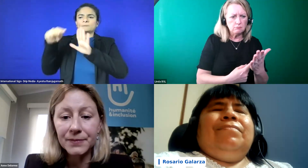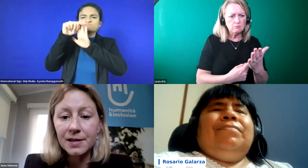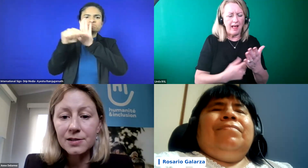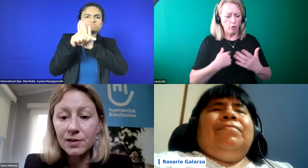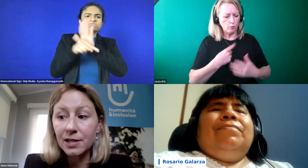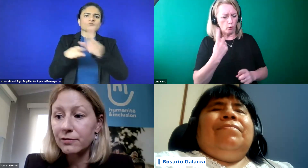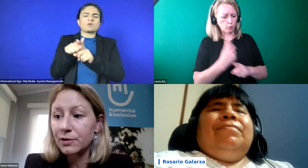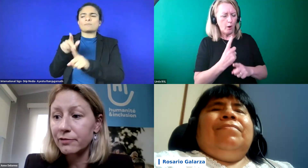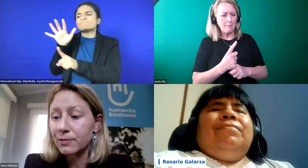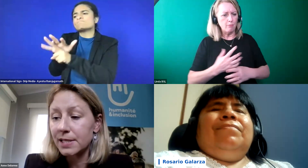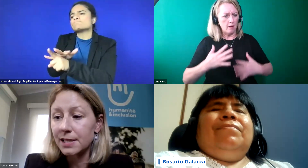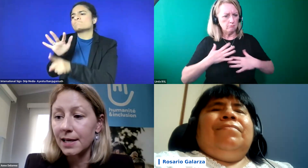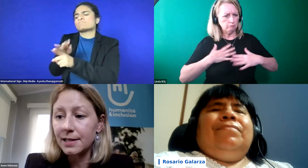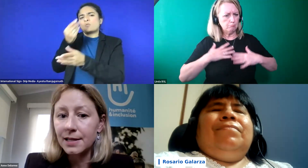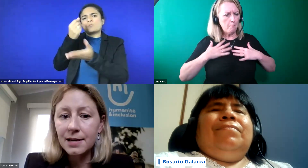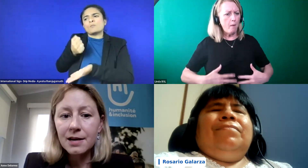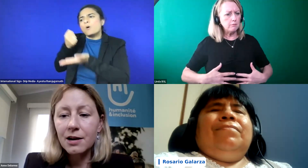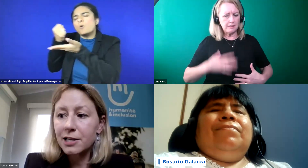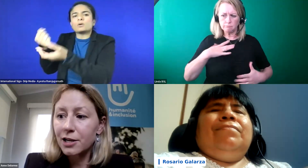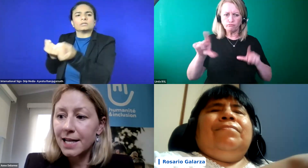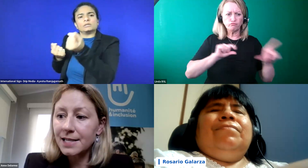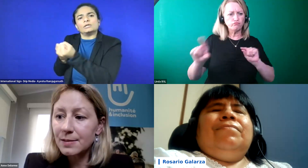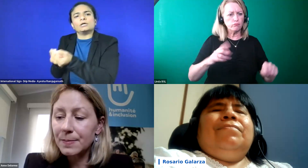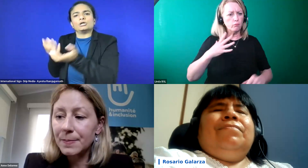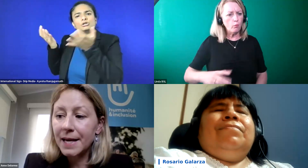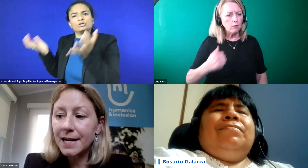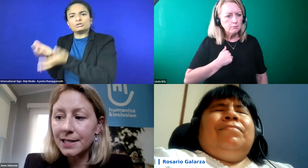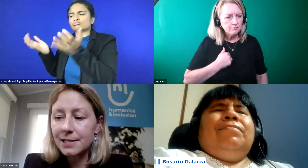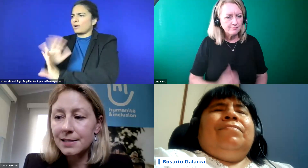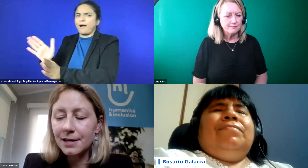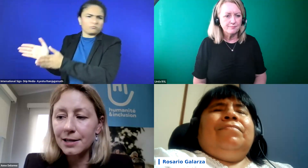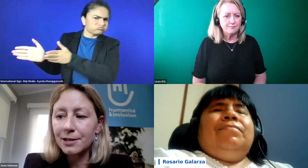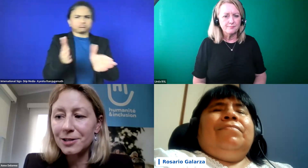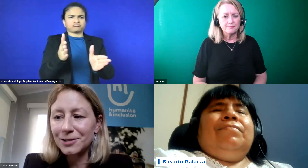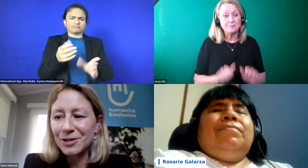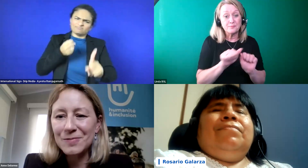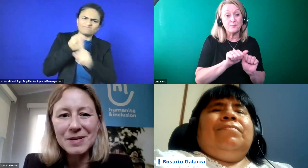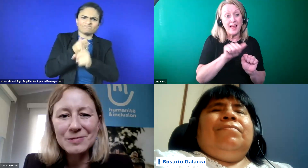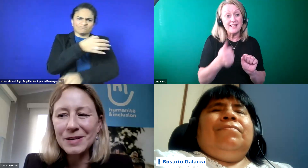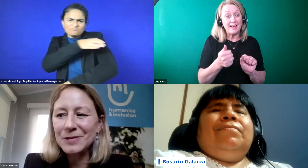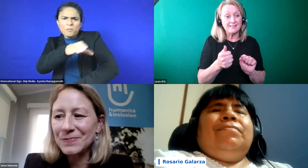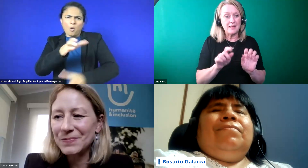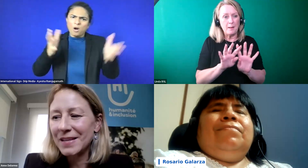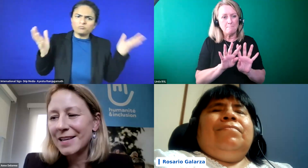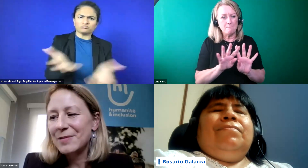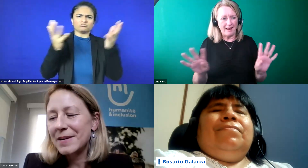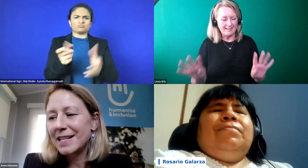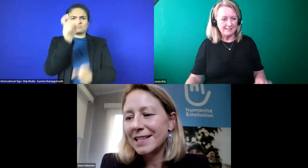autonomy. So thank you for raising that. Our next panelist, Dr. Mamoudou